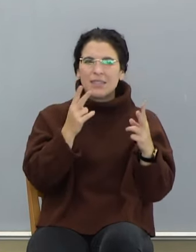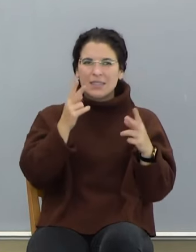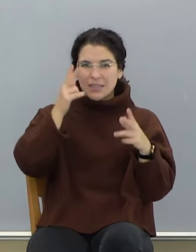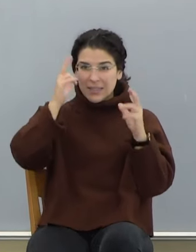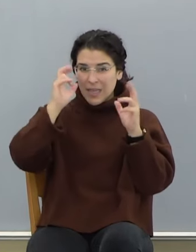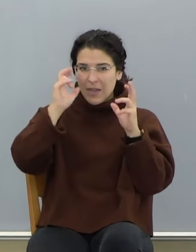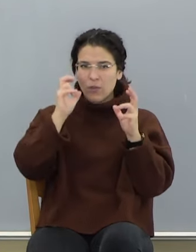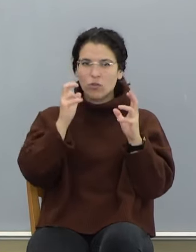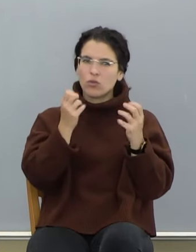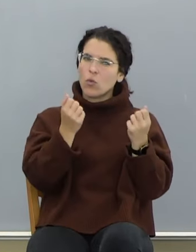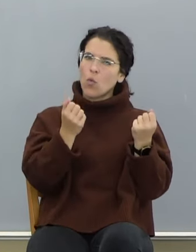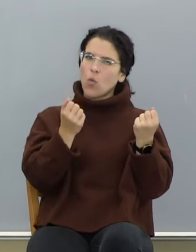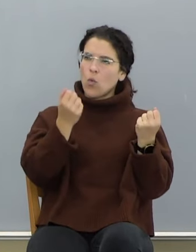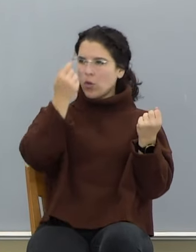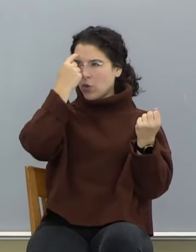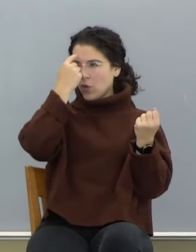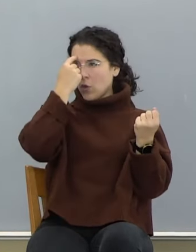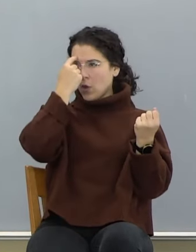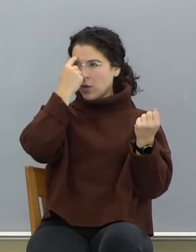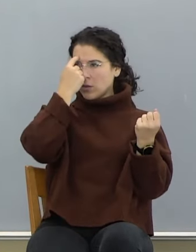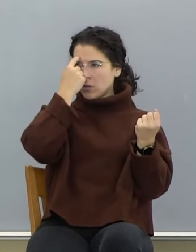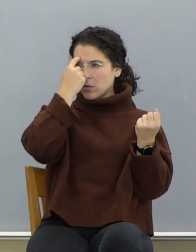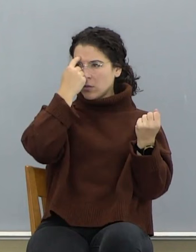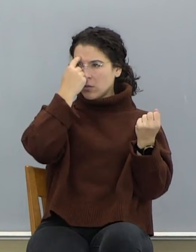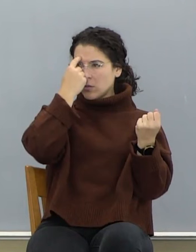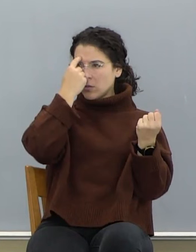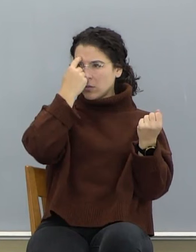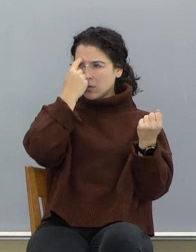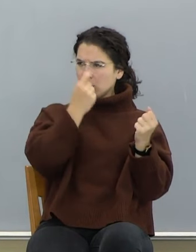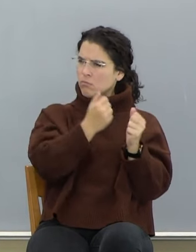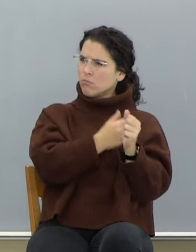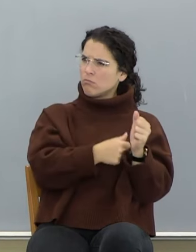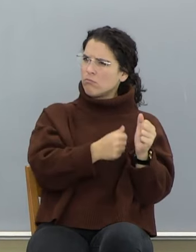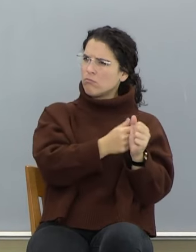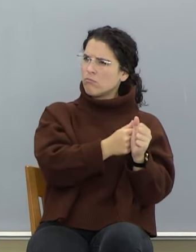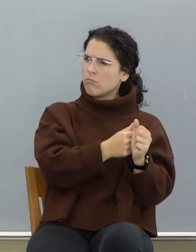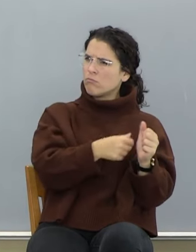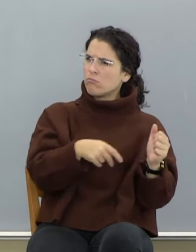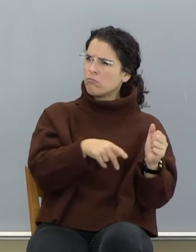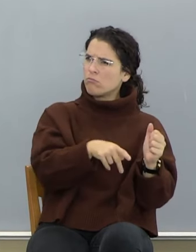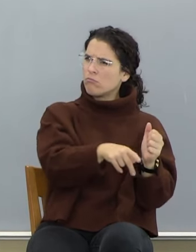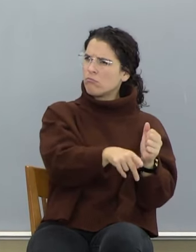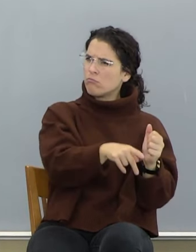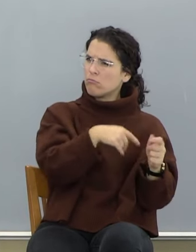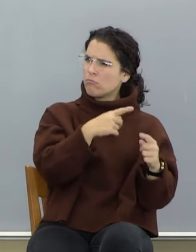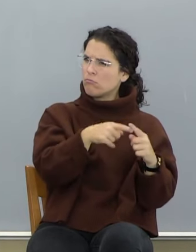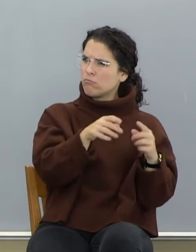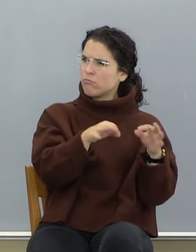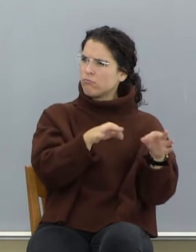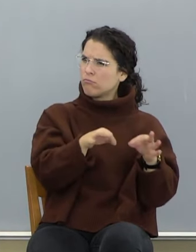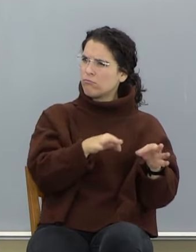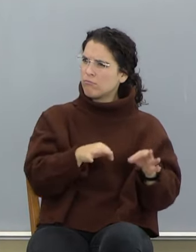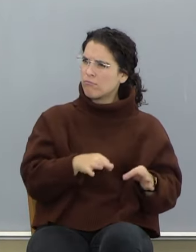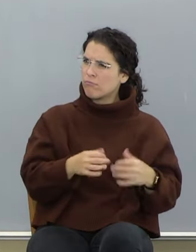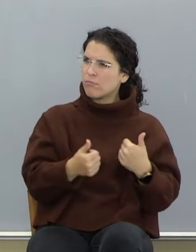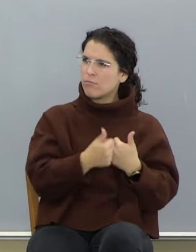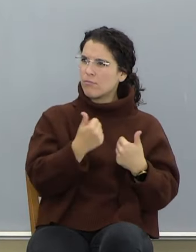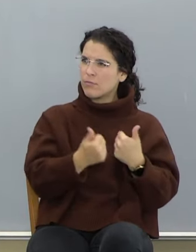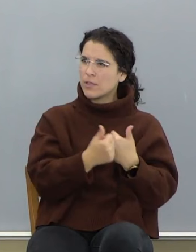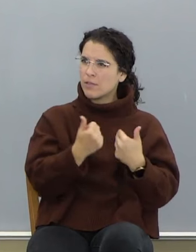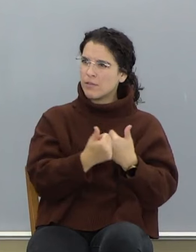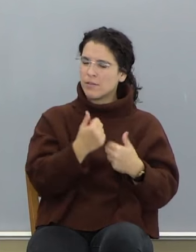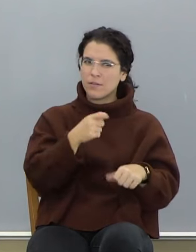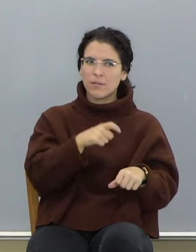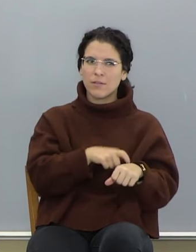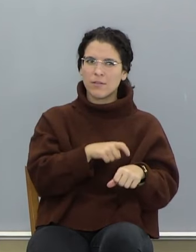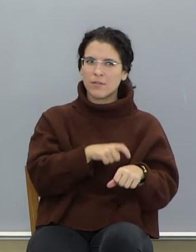Just kind of hold that thought. Because the Apostle Paul, when he describes these perilous times,